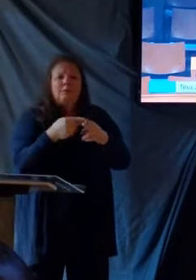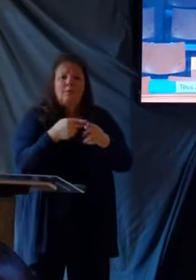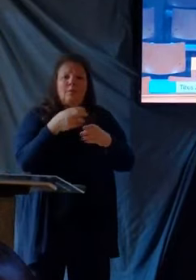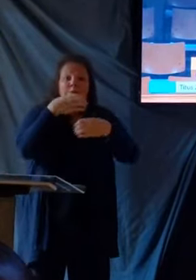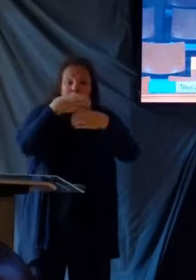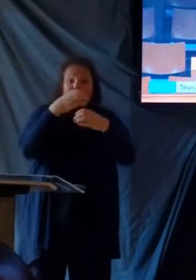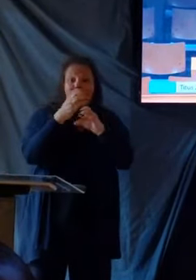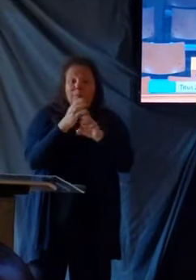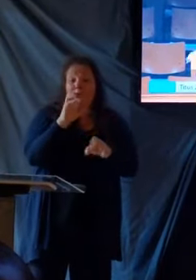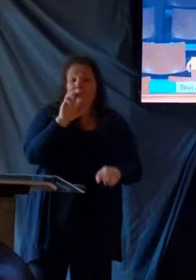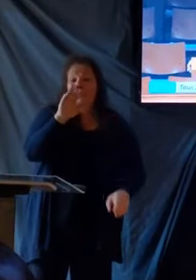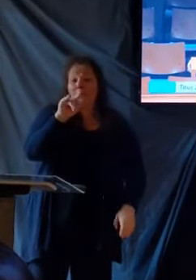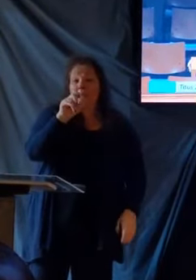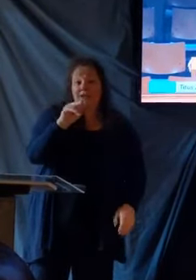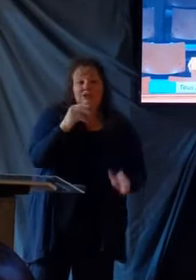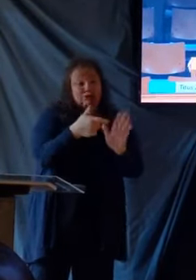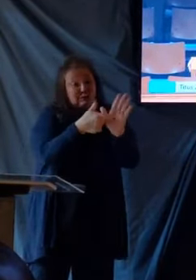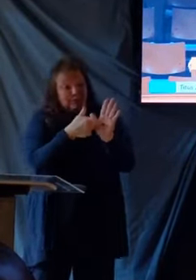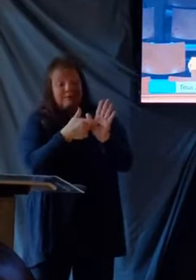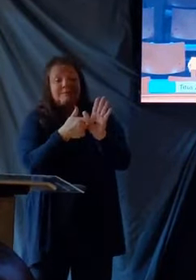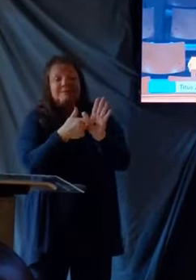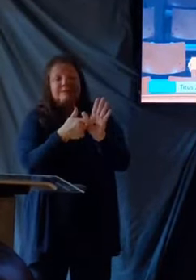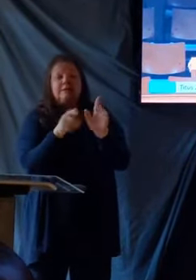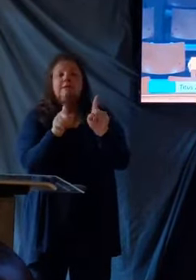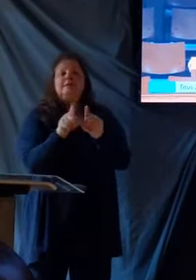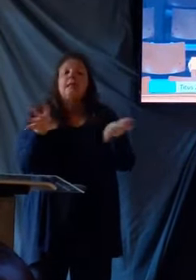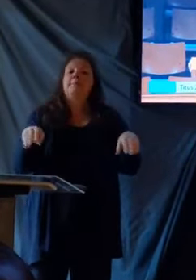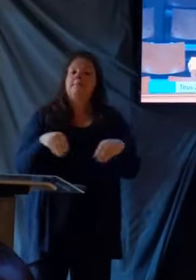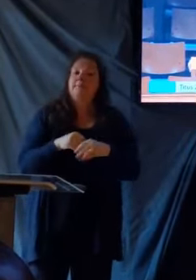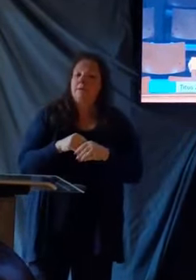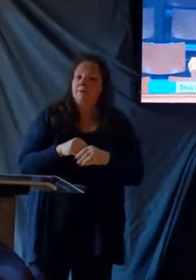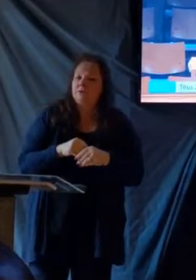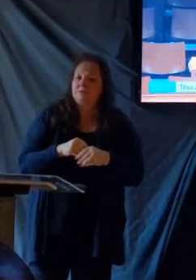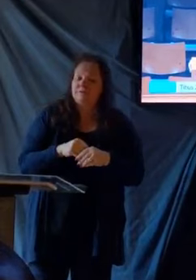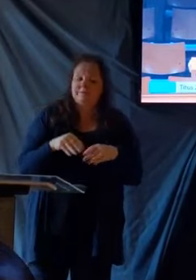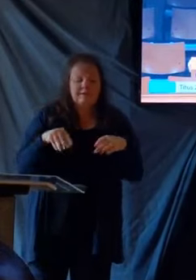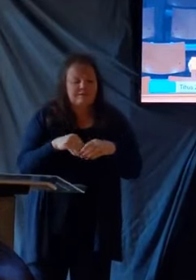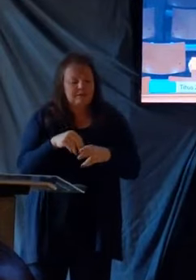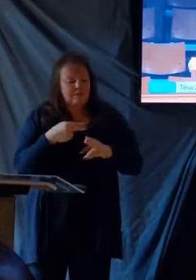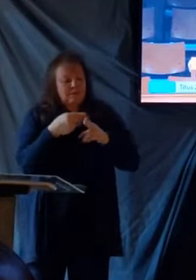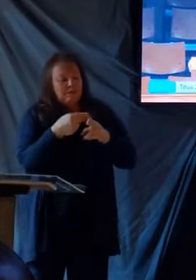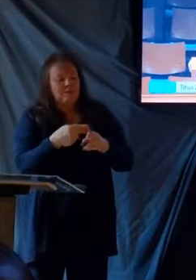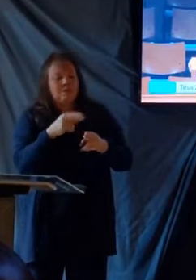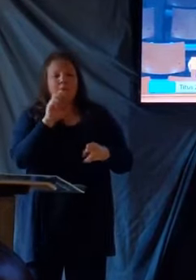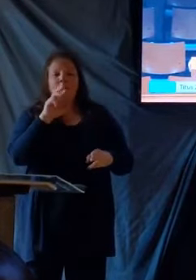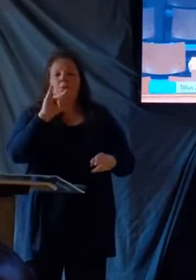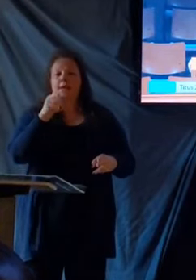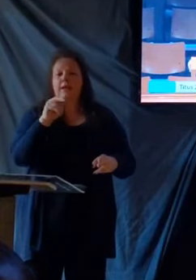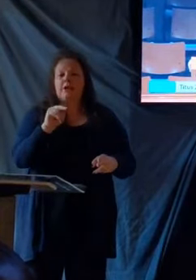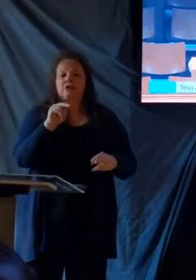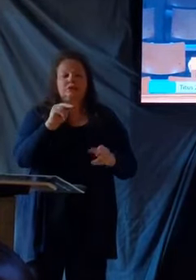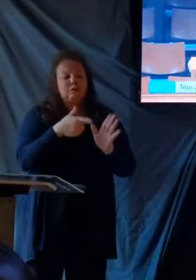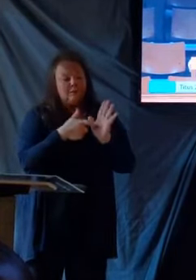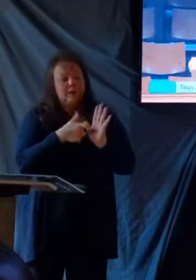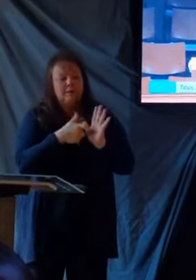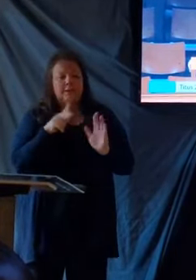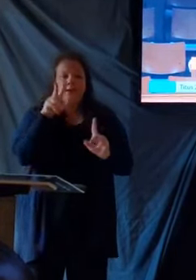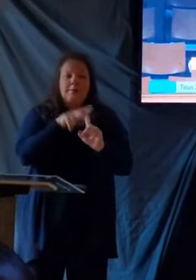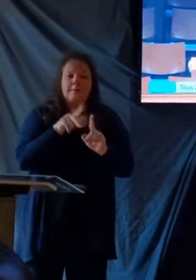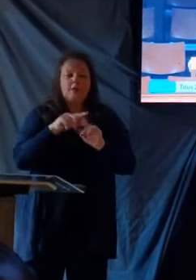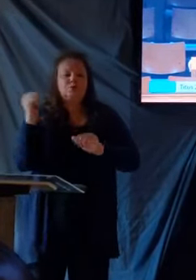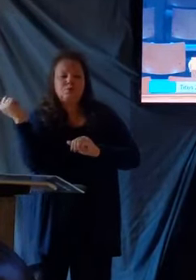creation mandate. It's like marriage. Marriage is what we call a creation mandate. It